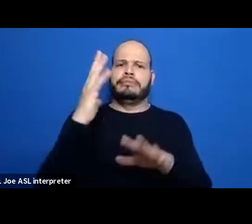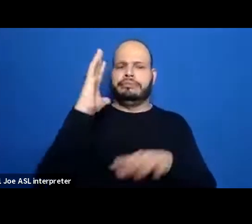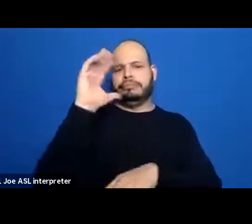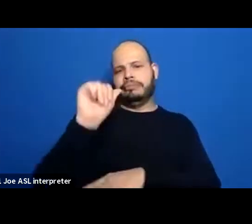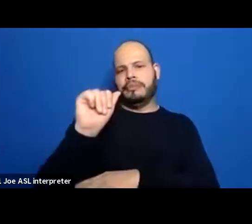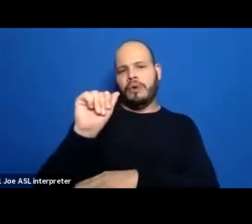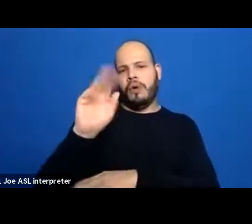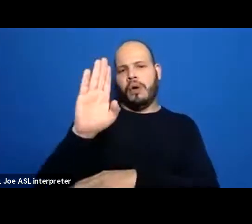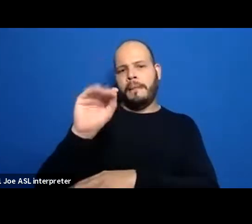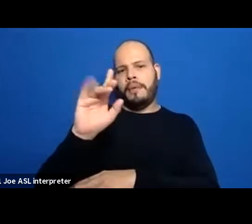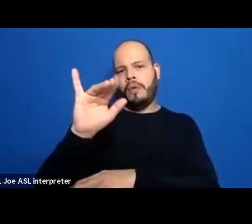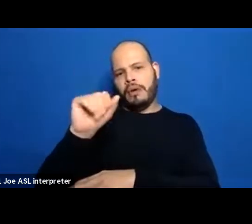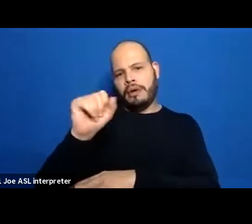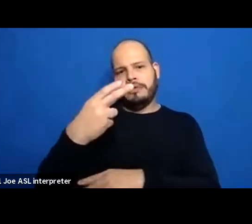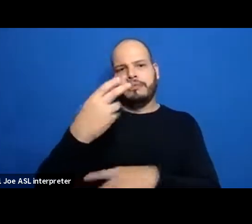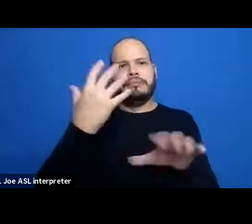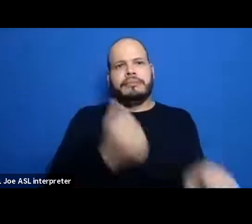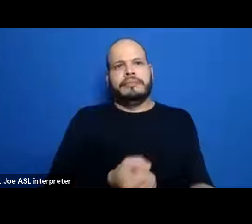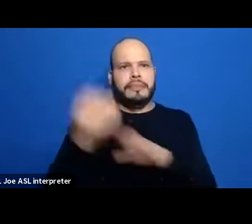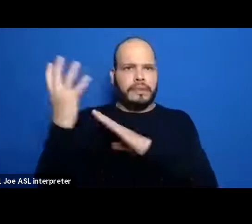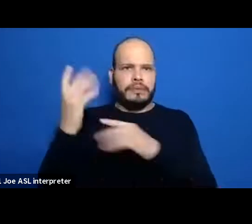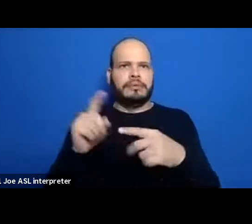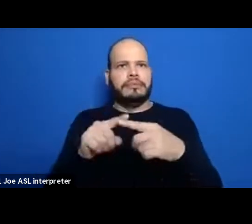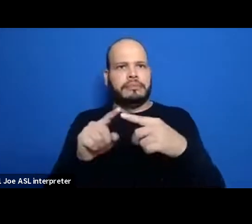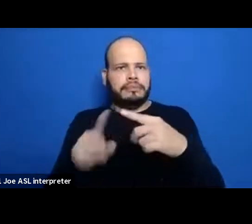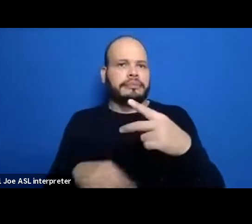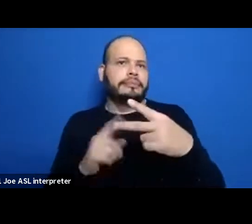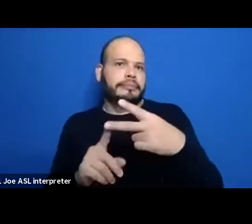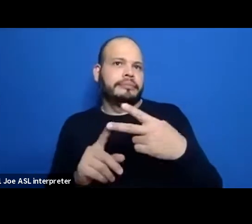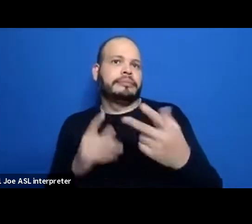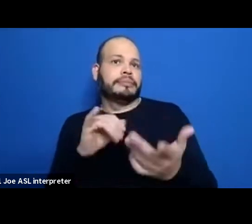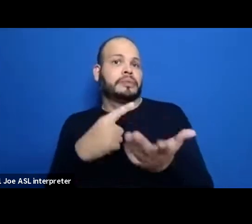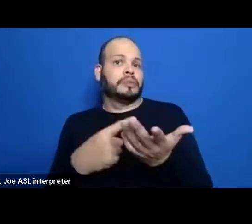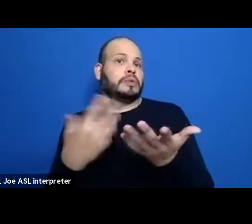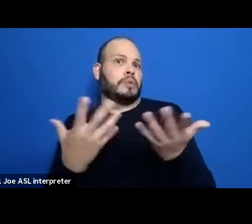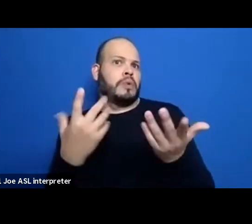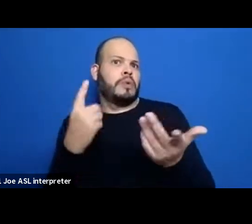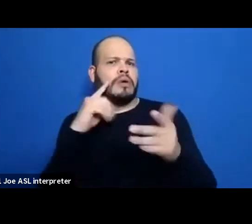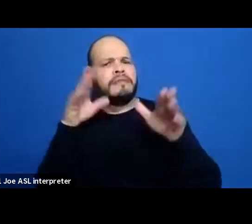of education that are at the center of your work?